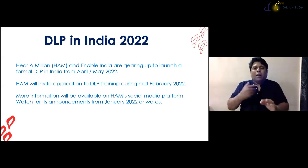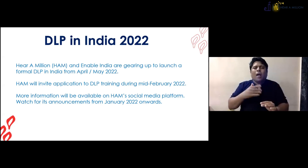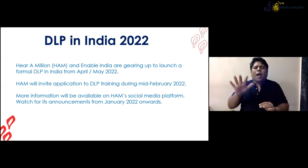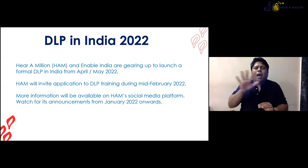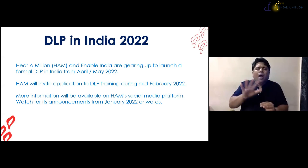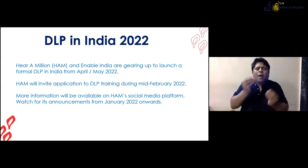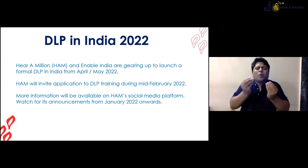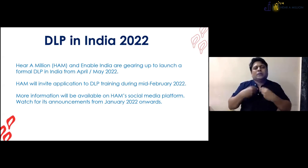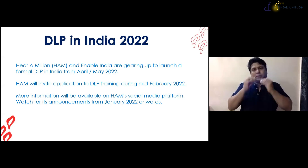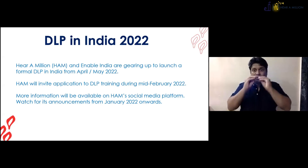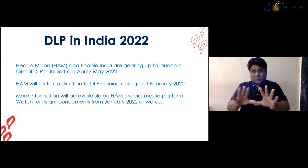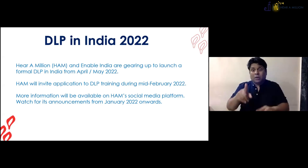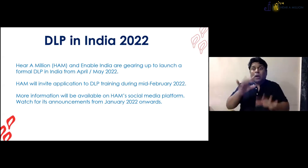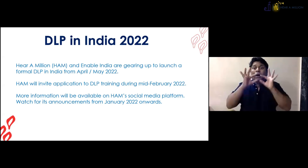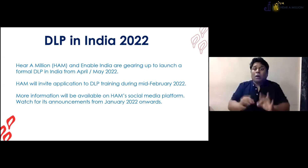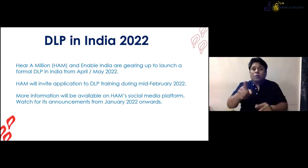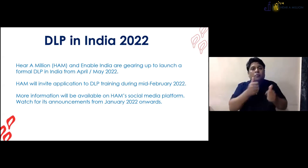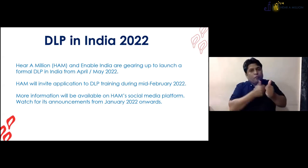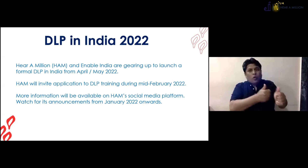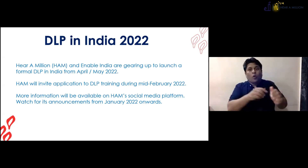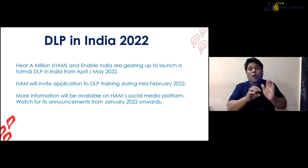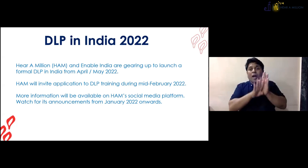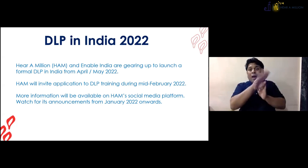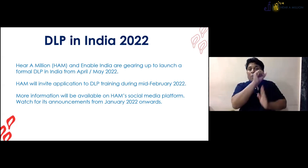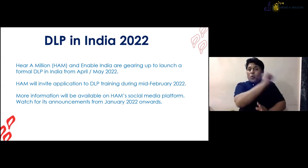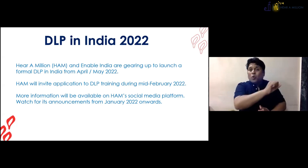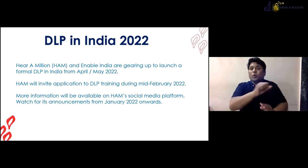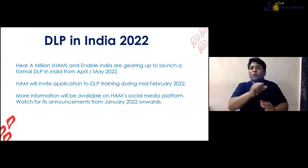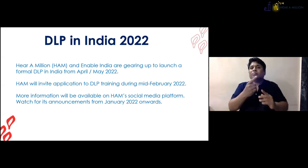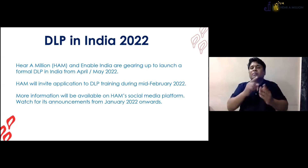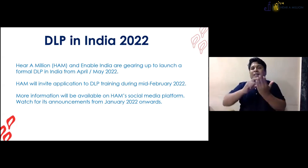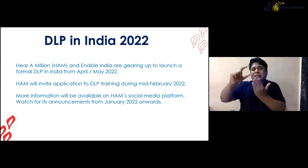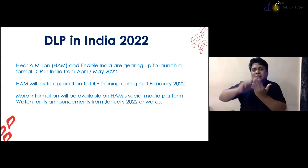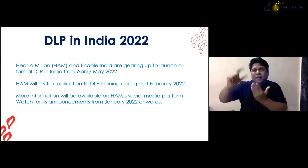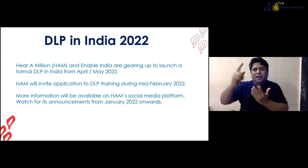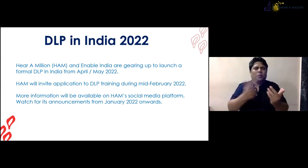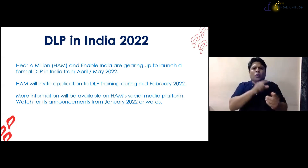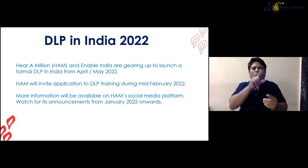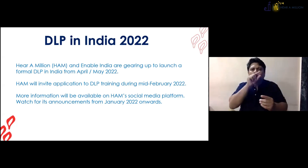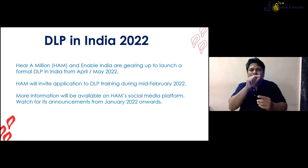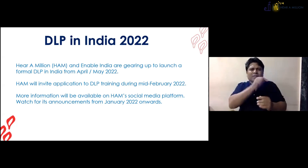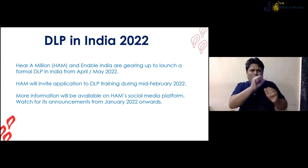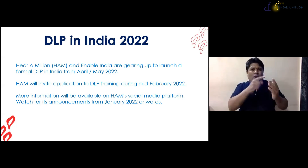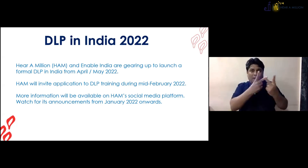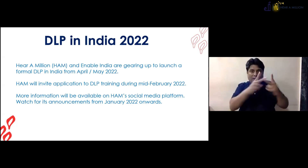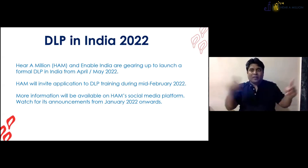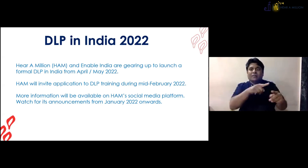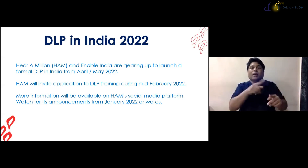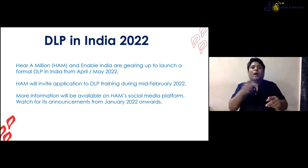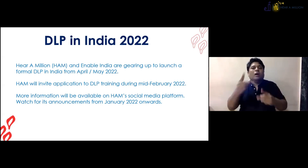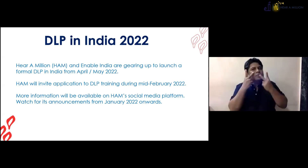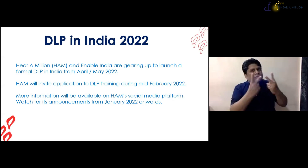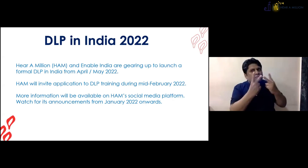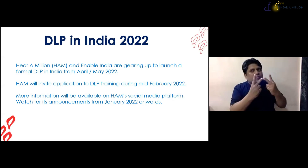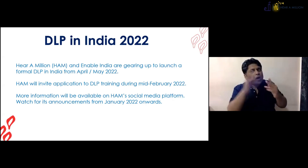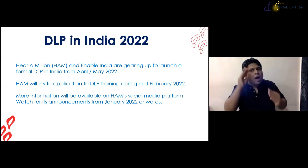may interview them. So it's a rough idea. It's tentative. So you have to follow the page, Instagram page, your mailing page,